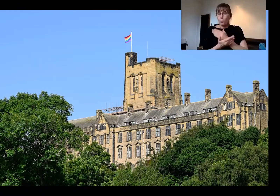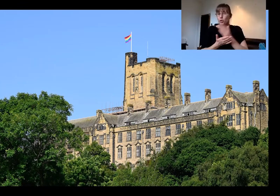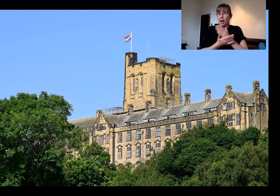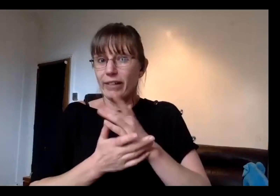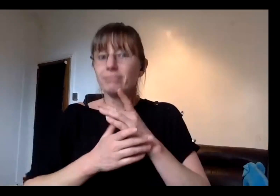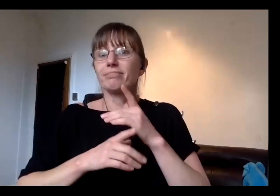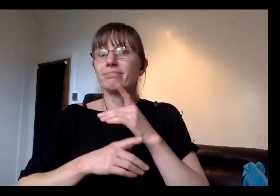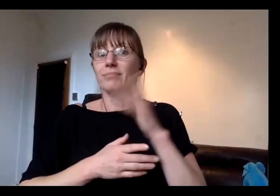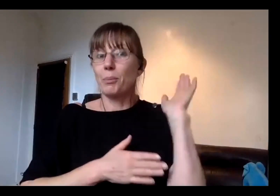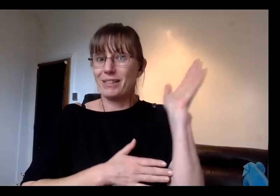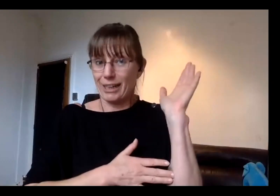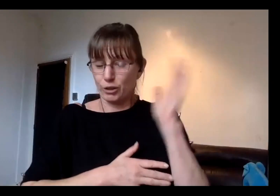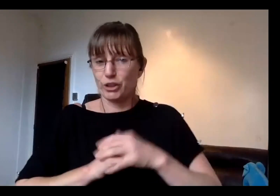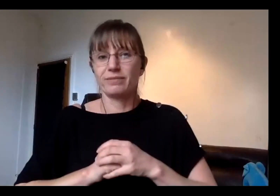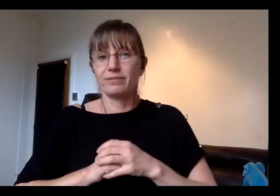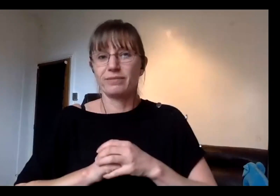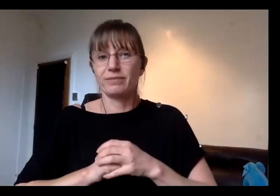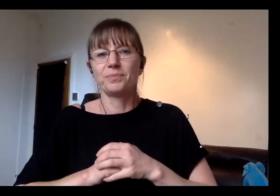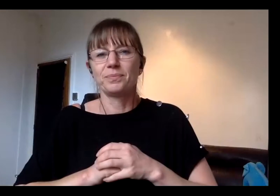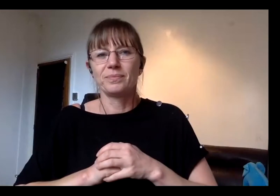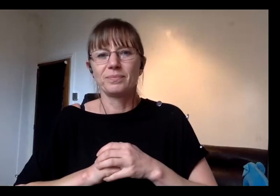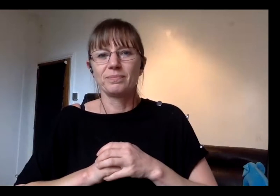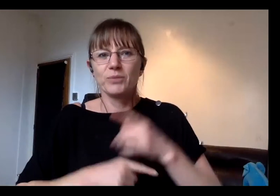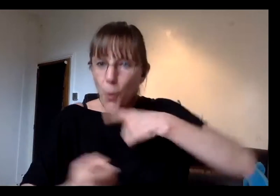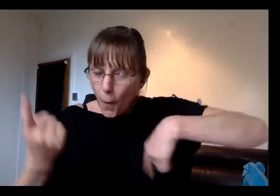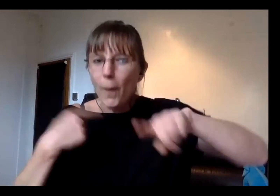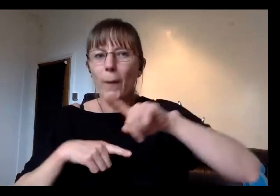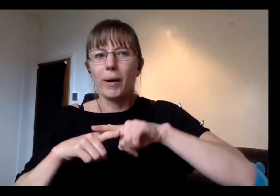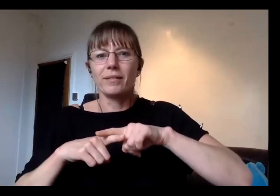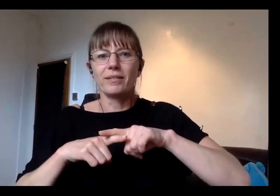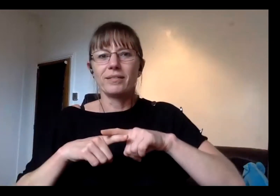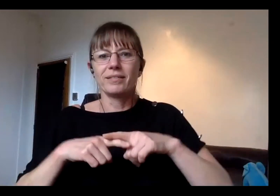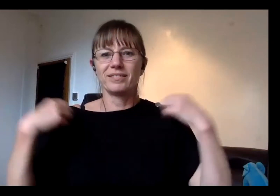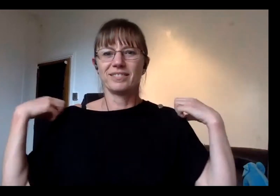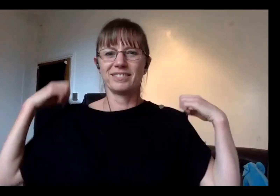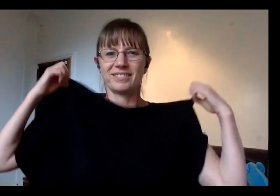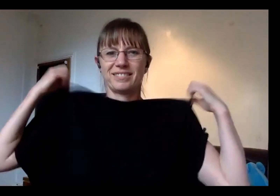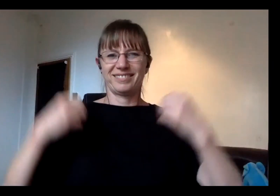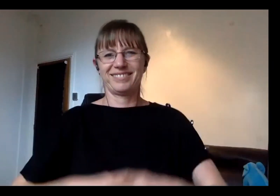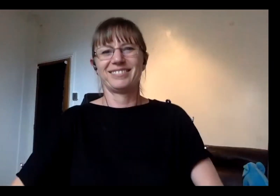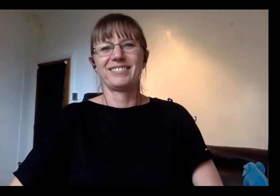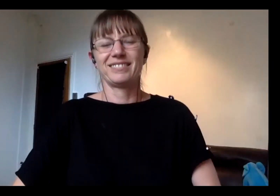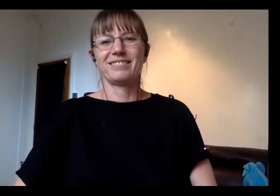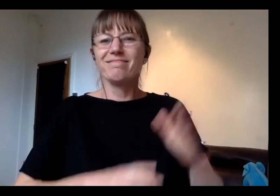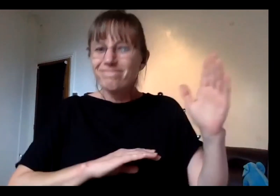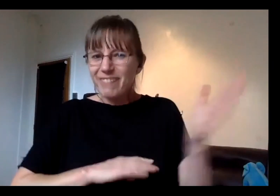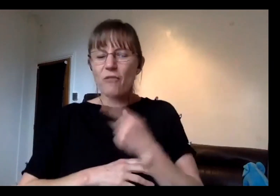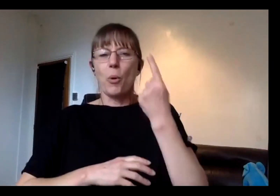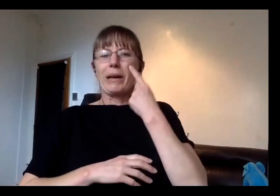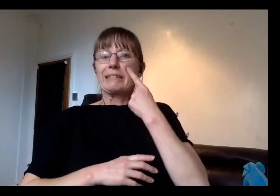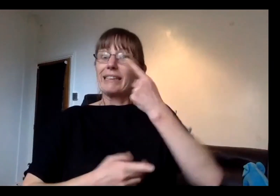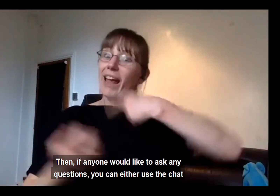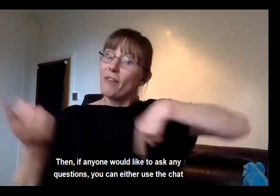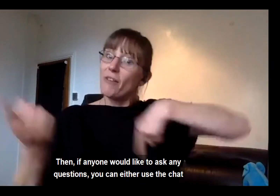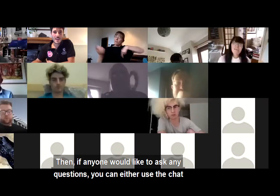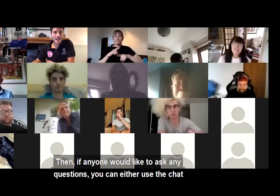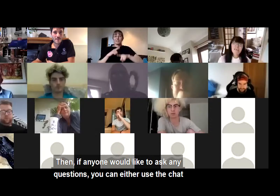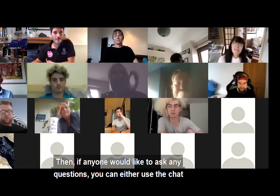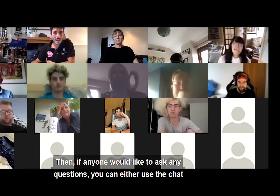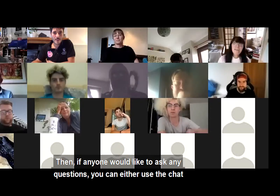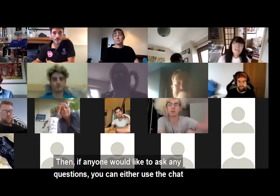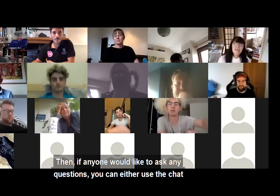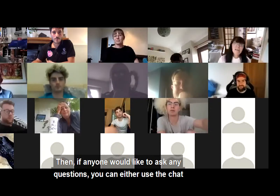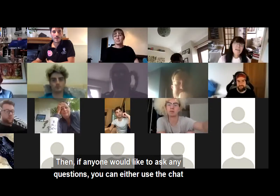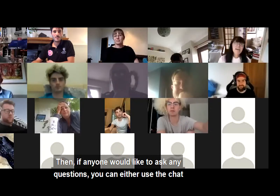presentation, if that's okay. So everybody can There you go. Everybody can see everybody. And then